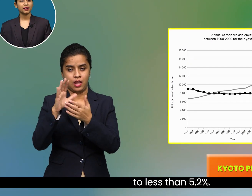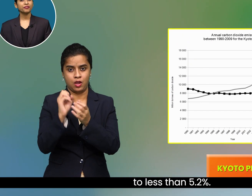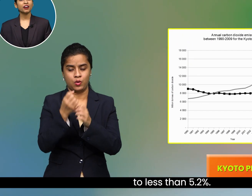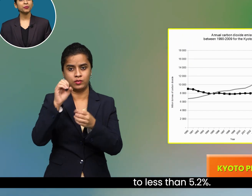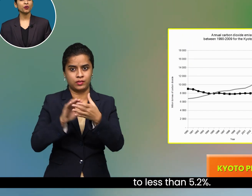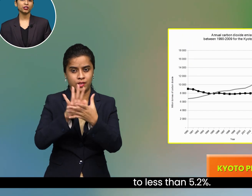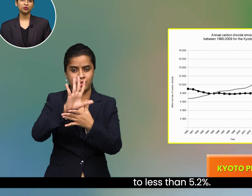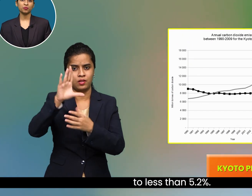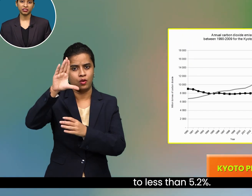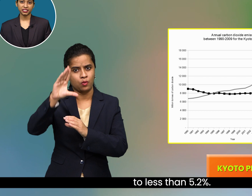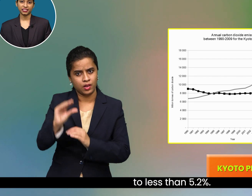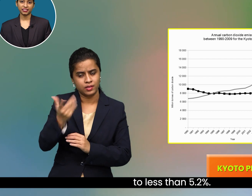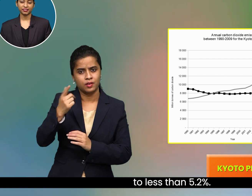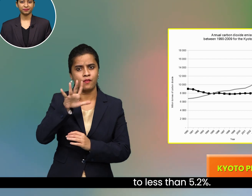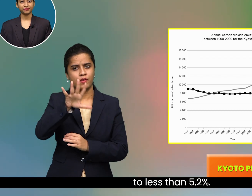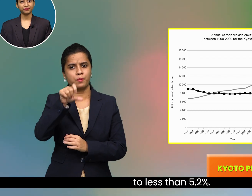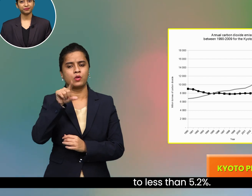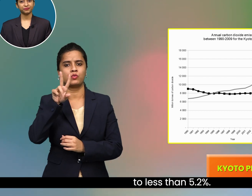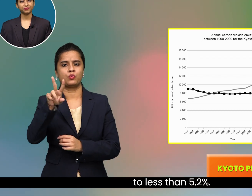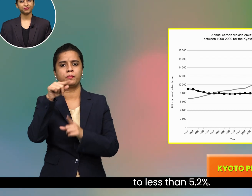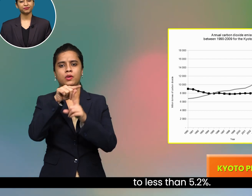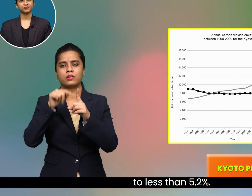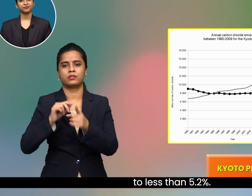than 5.2%.